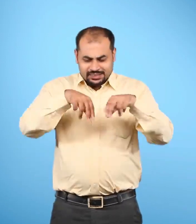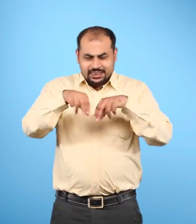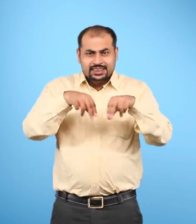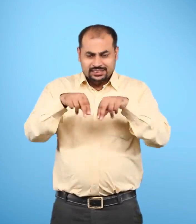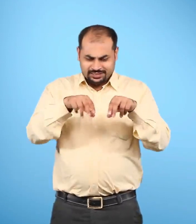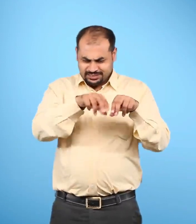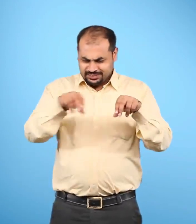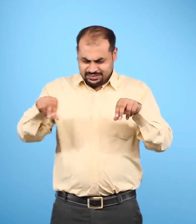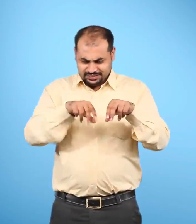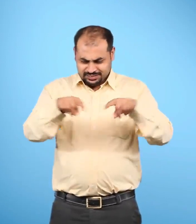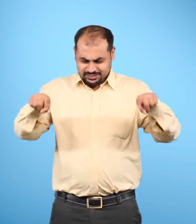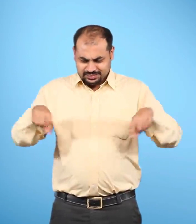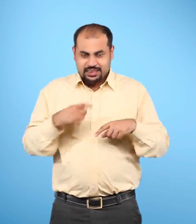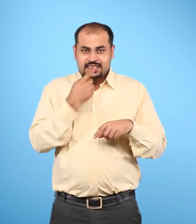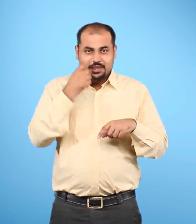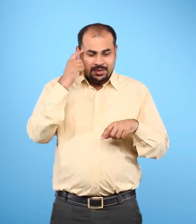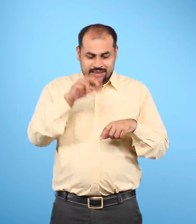Here is a chess board.